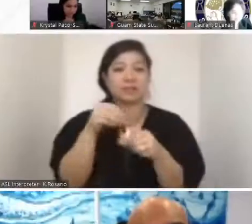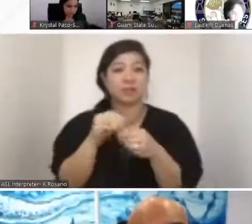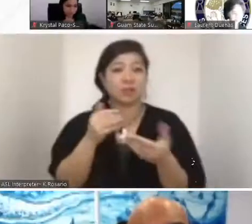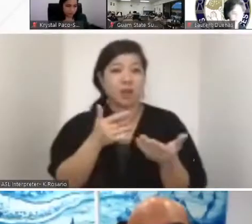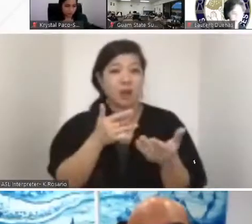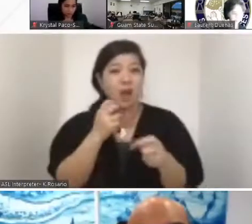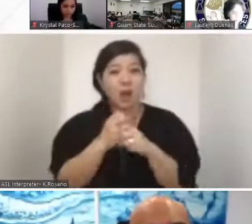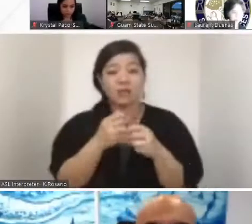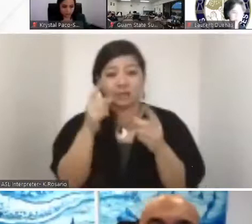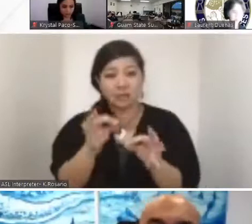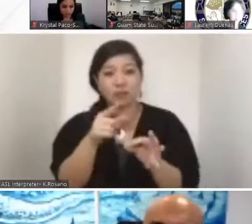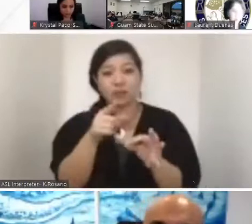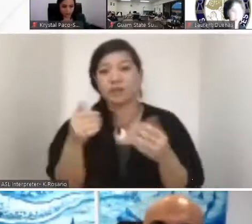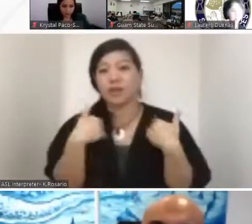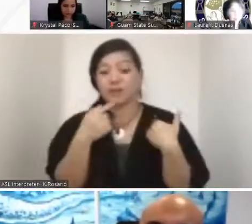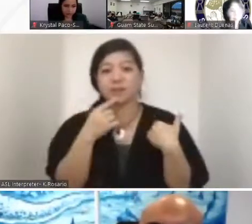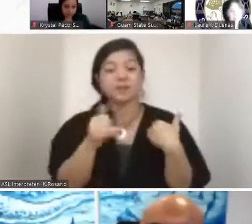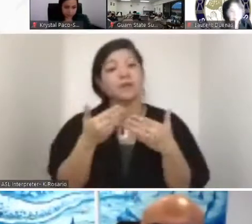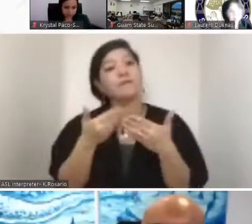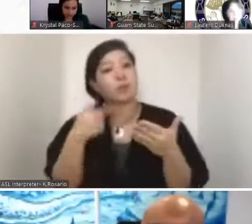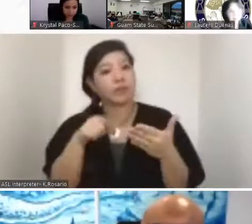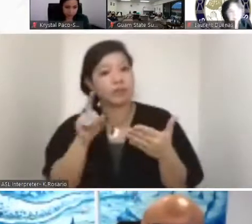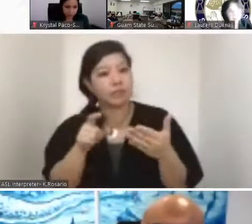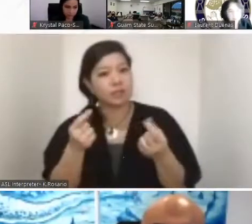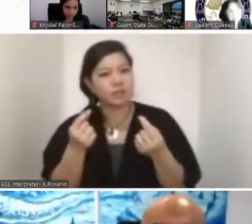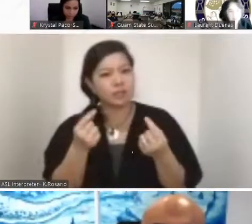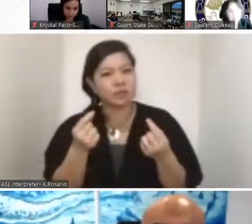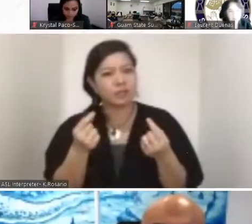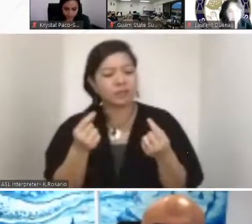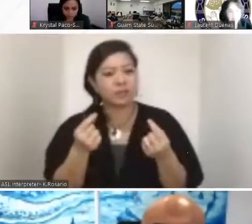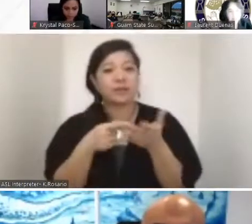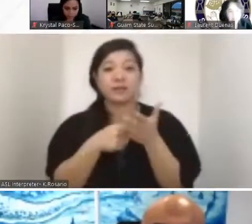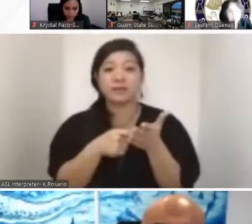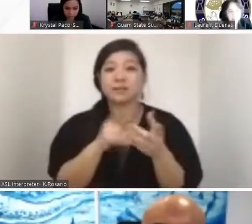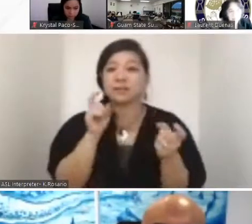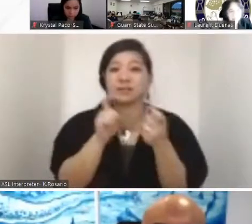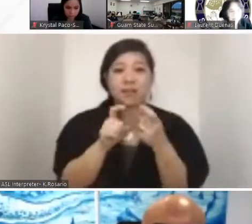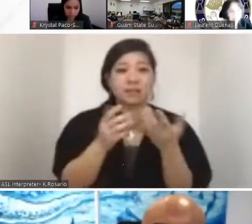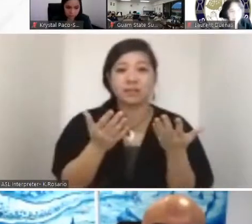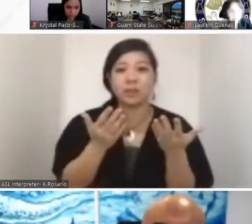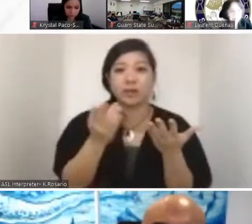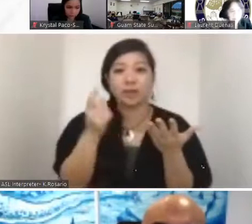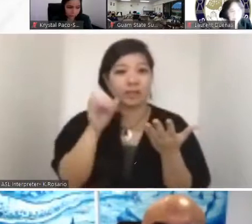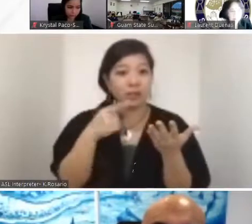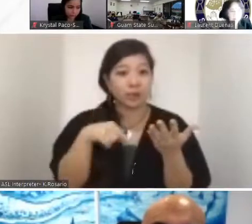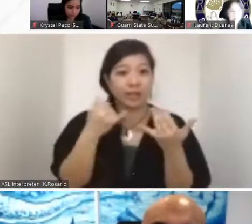that you have mentioned that we needed to do. This is exactly, I think, where we are